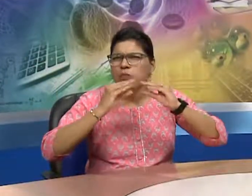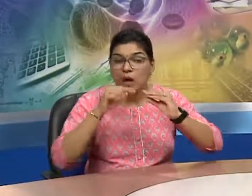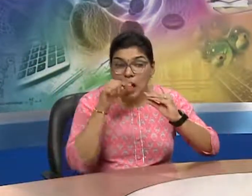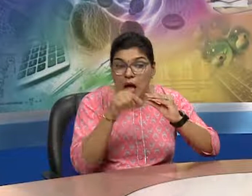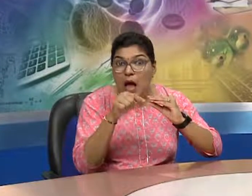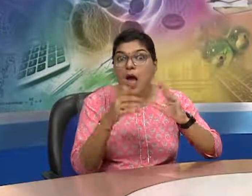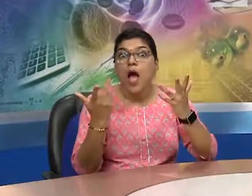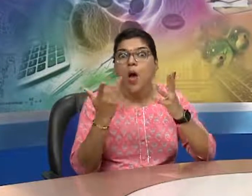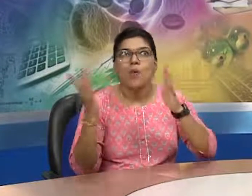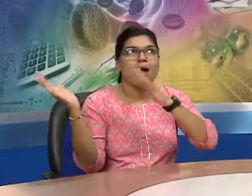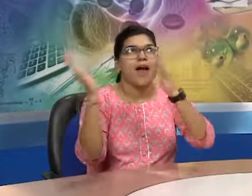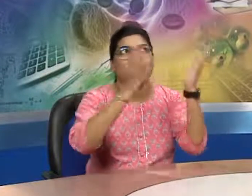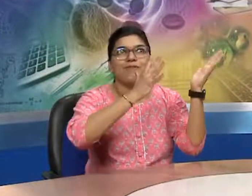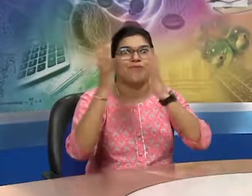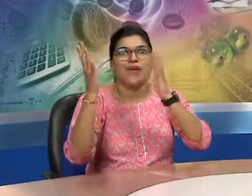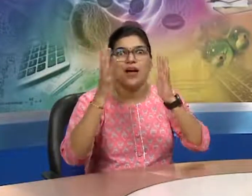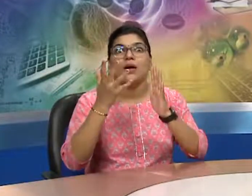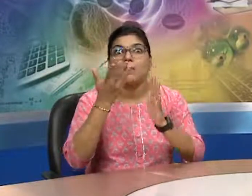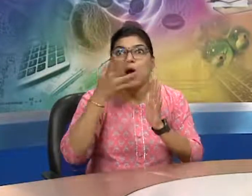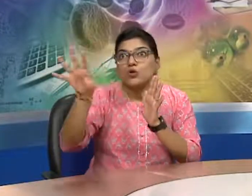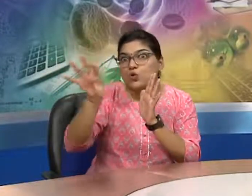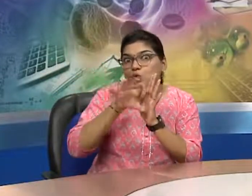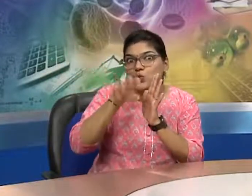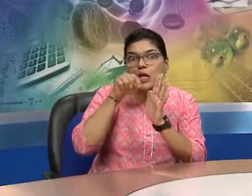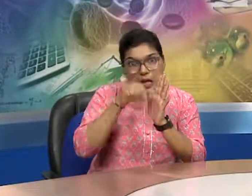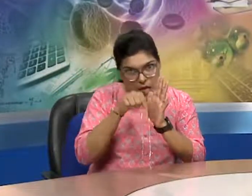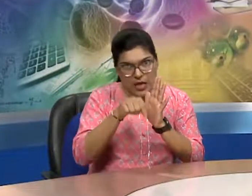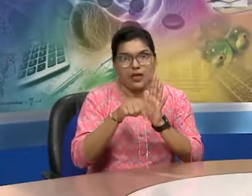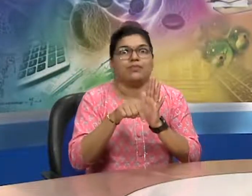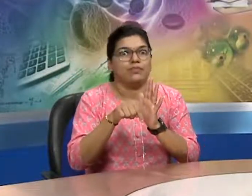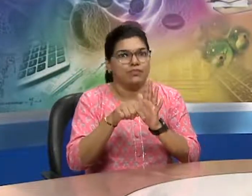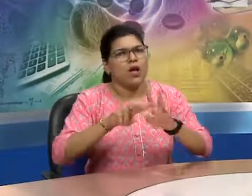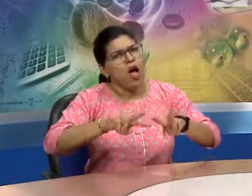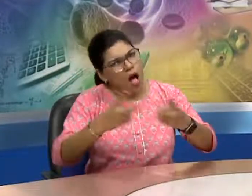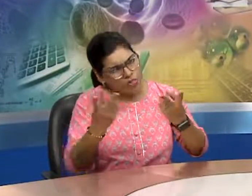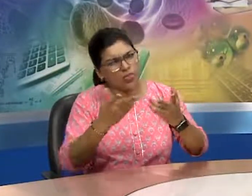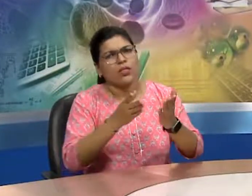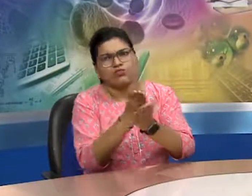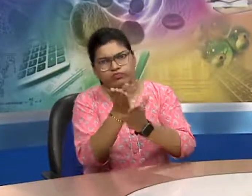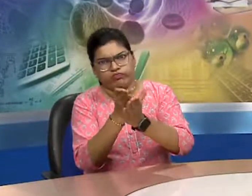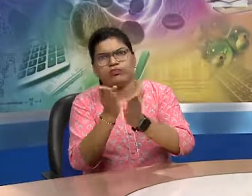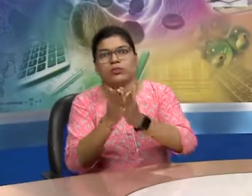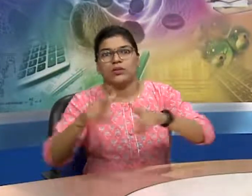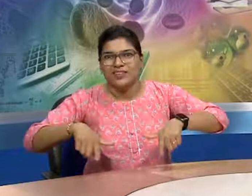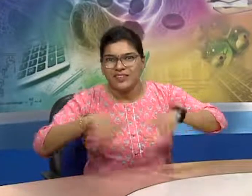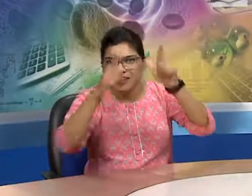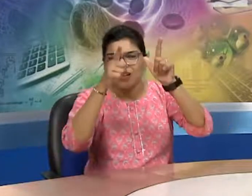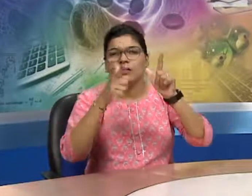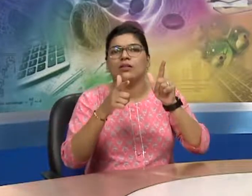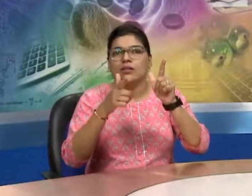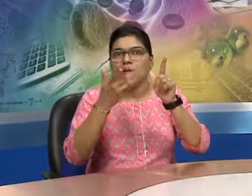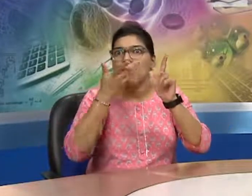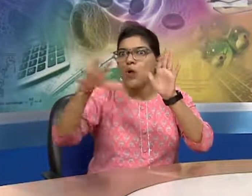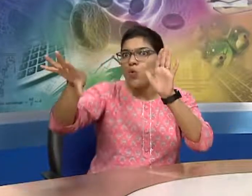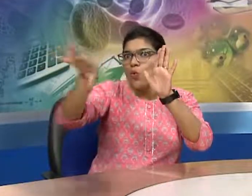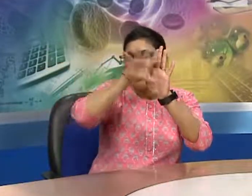time, if you keep that biscuit for a few hours, then